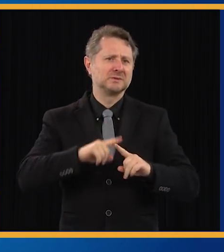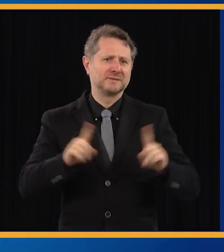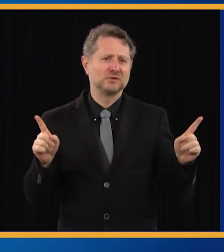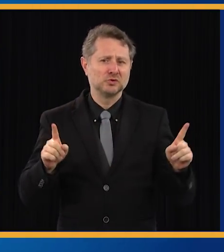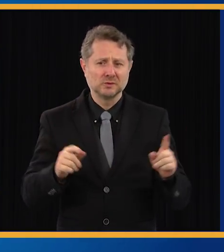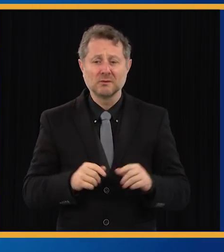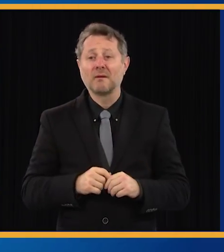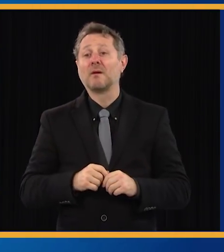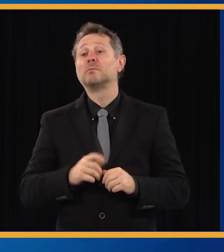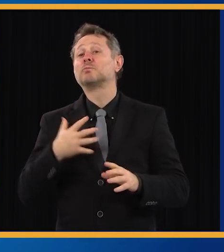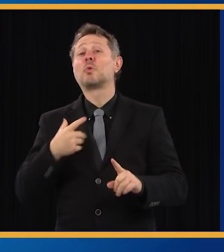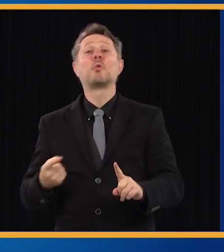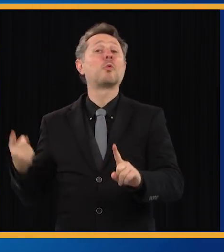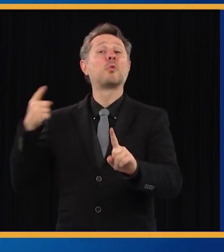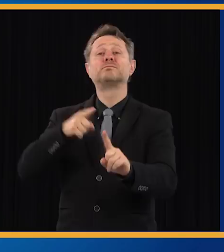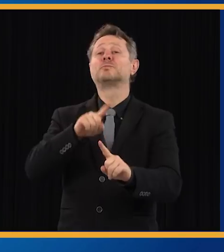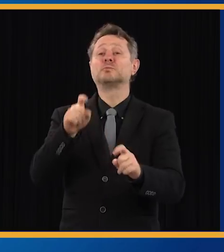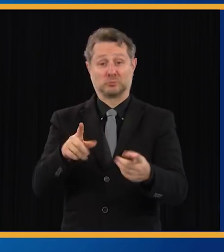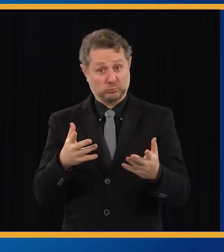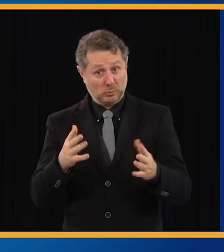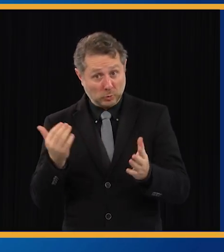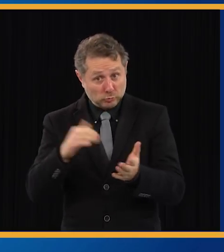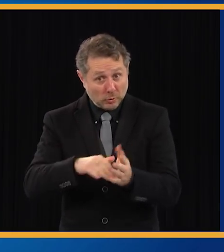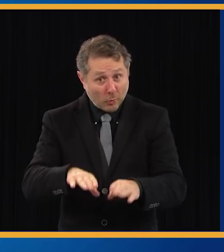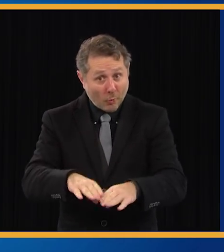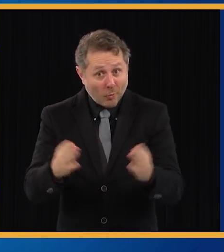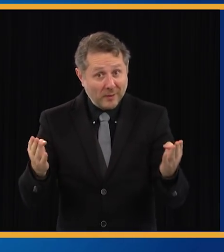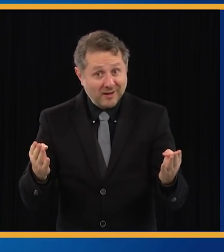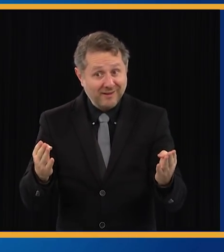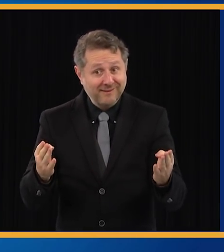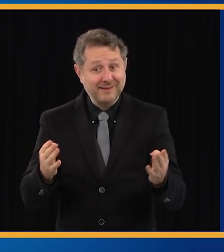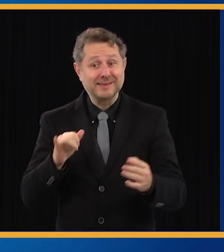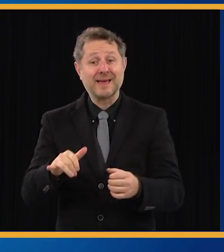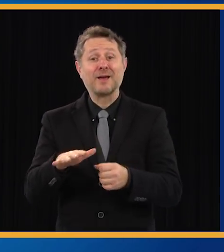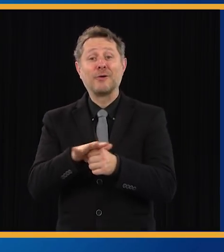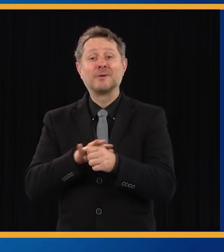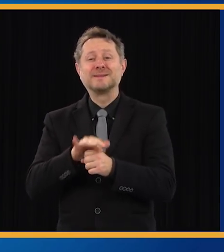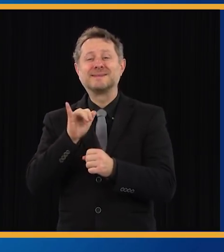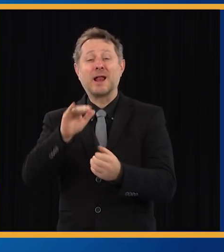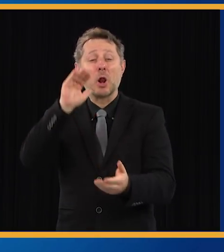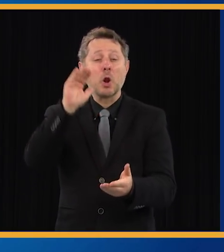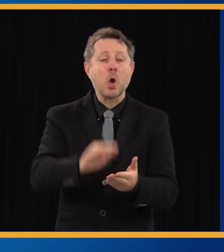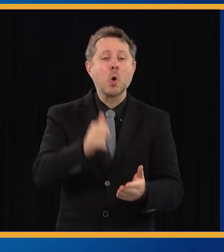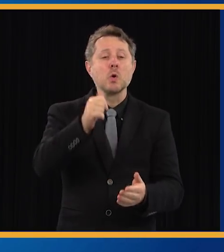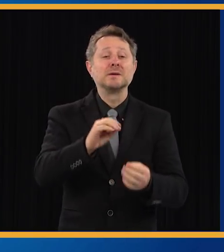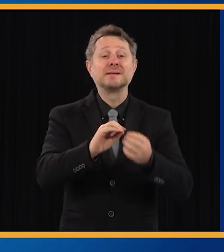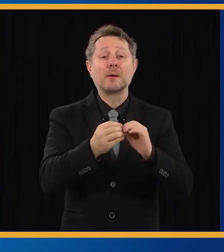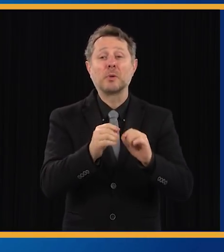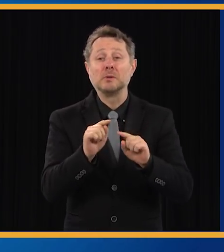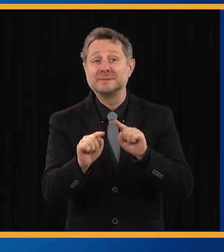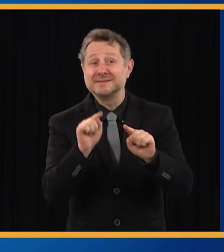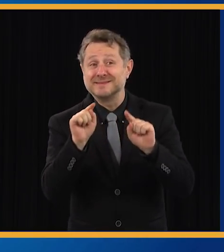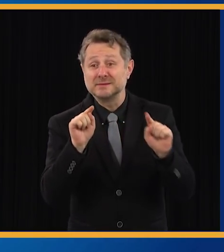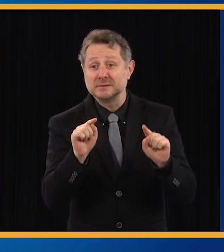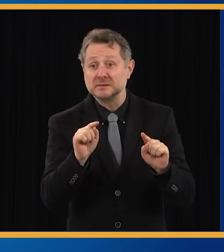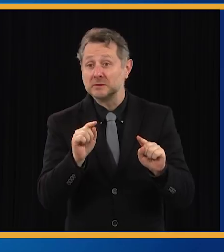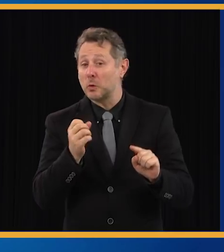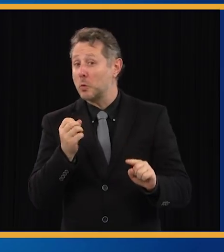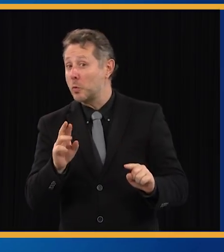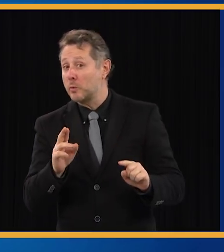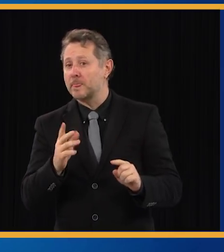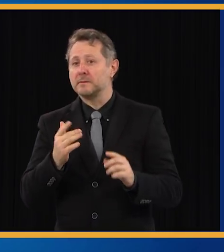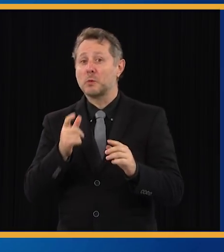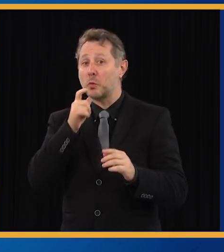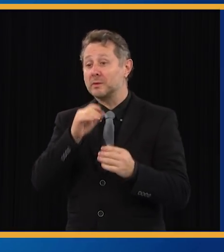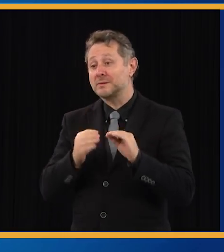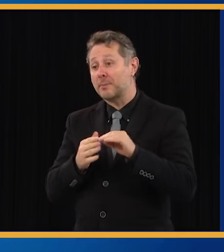reopening, especially for those places with less of an issue to begin with, or places that have reduced their